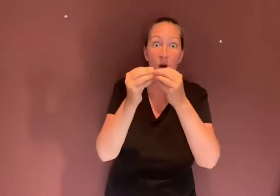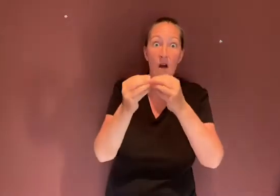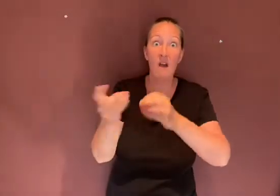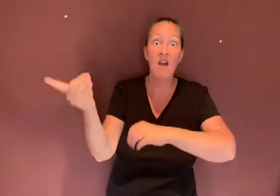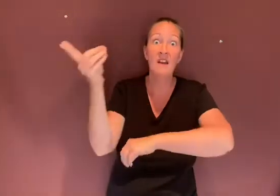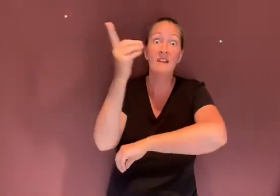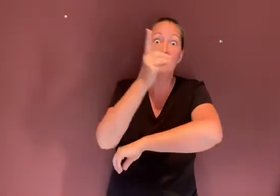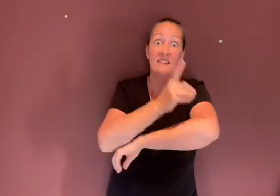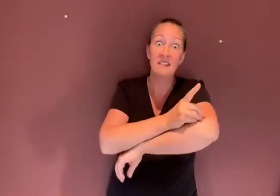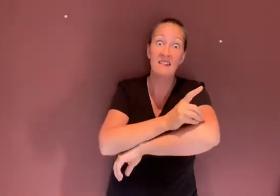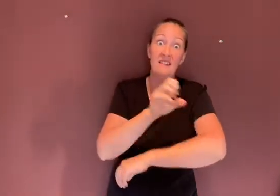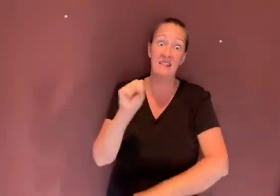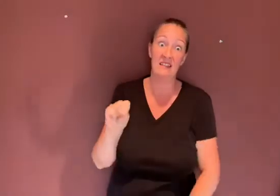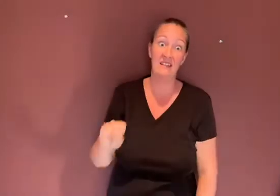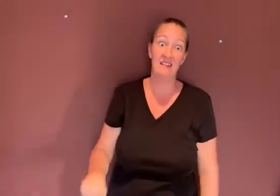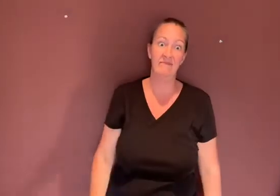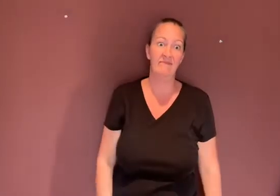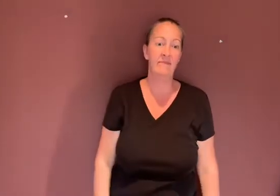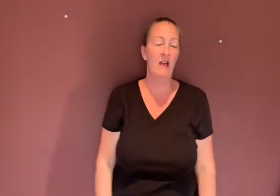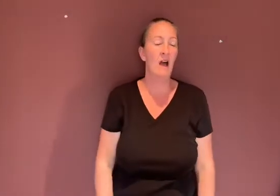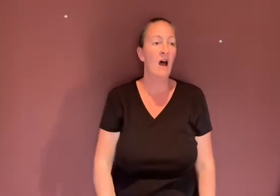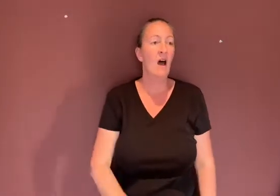more days,